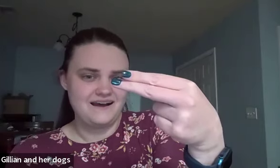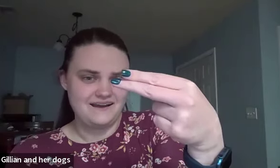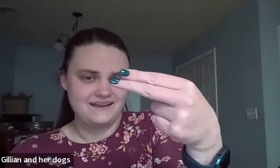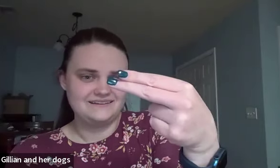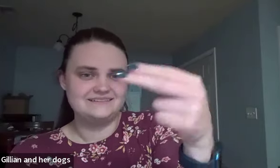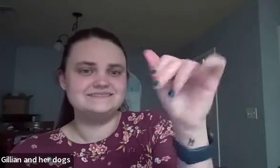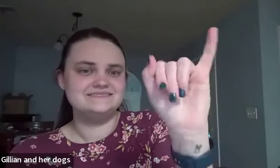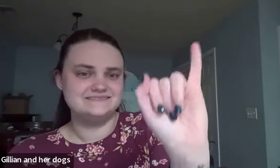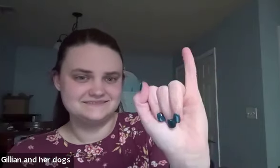I,